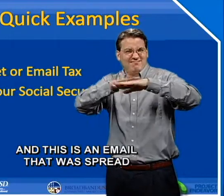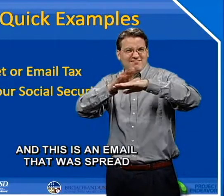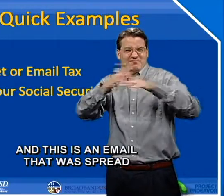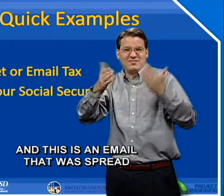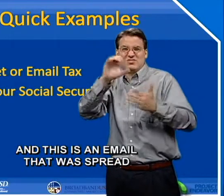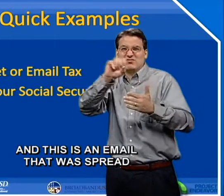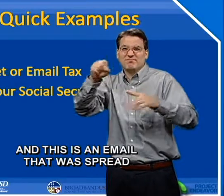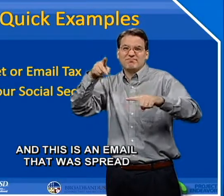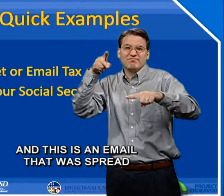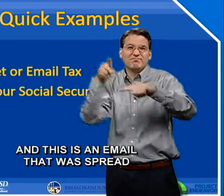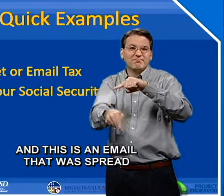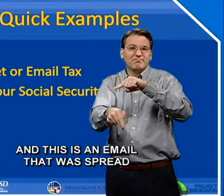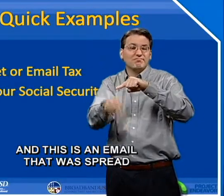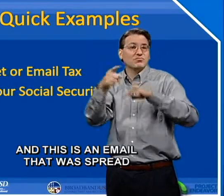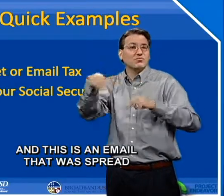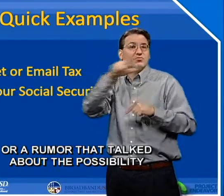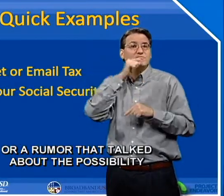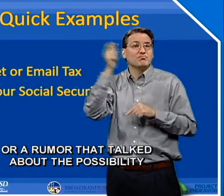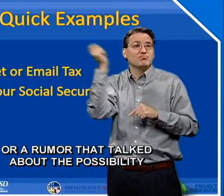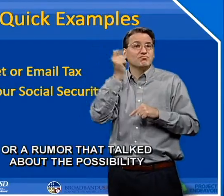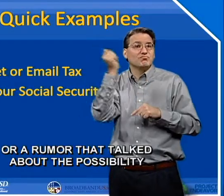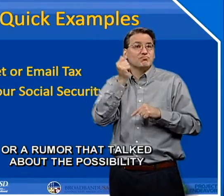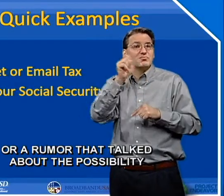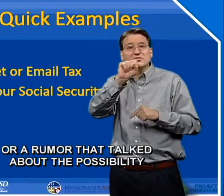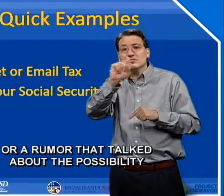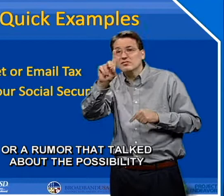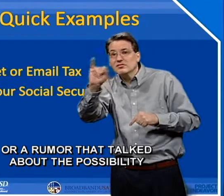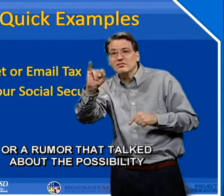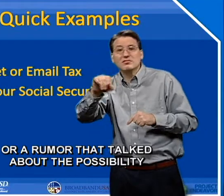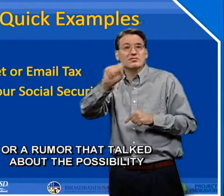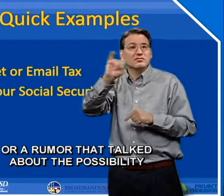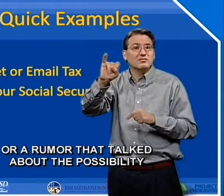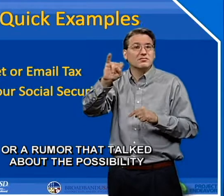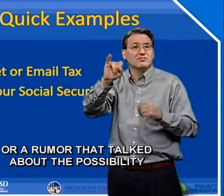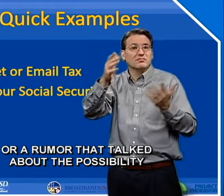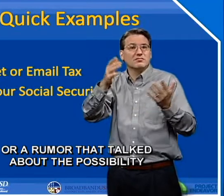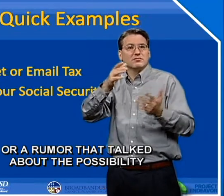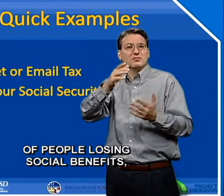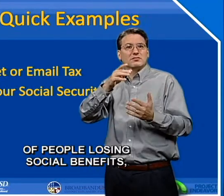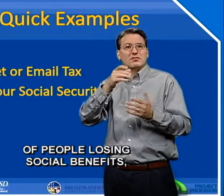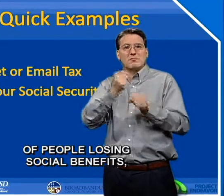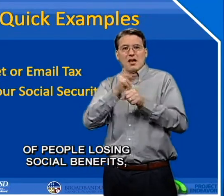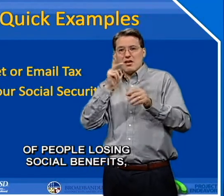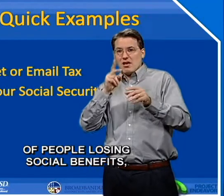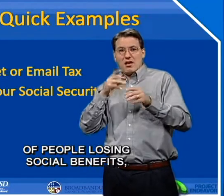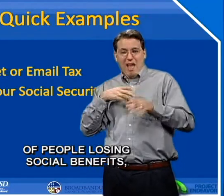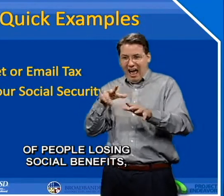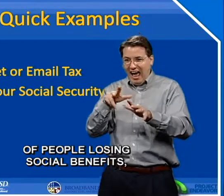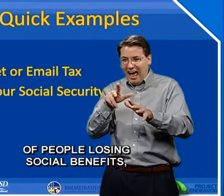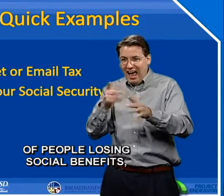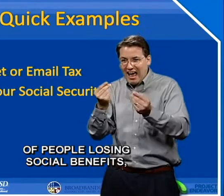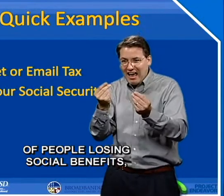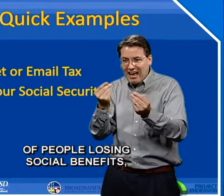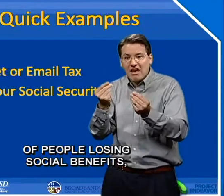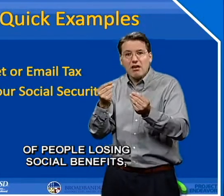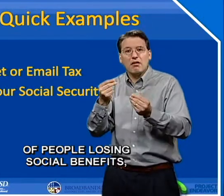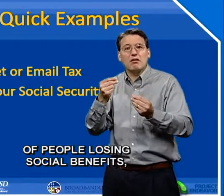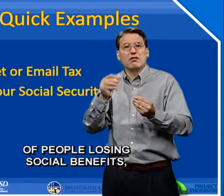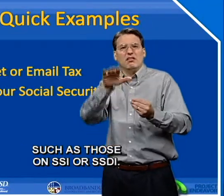this is an email that was spread, or a rumor that talked about the possibility of people losing Social Security benefits, such